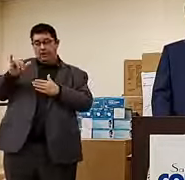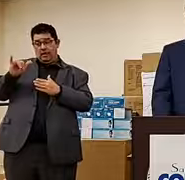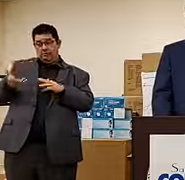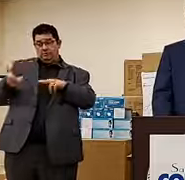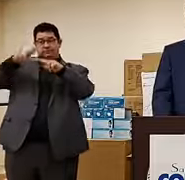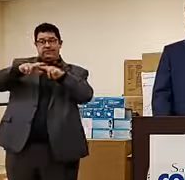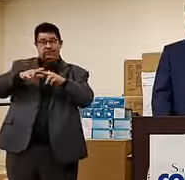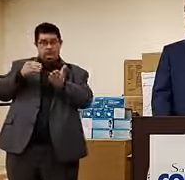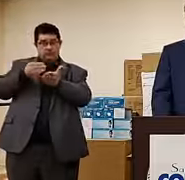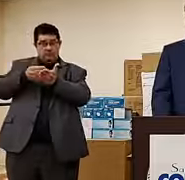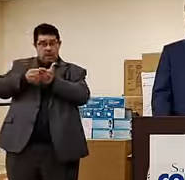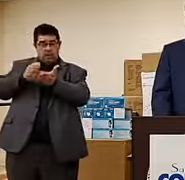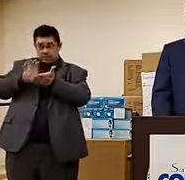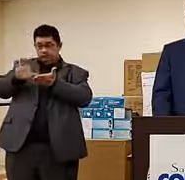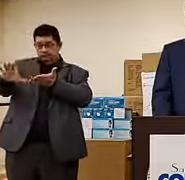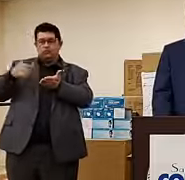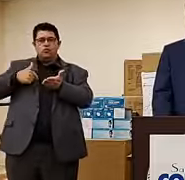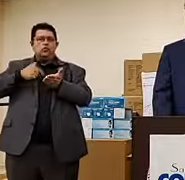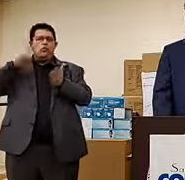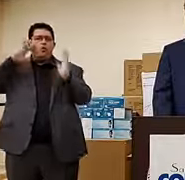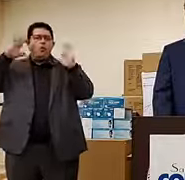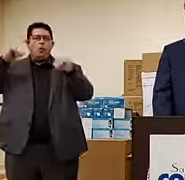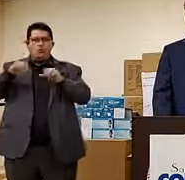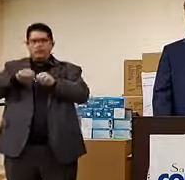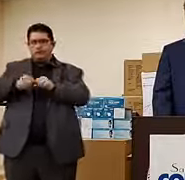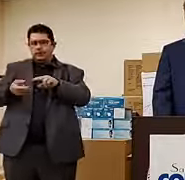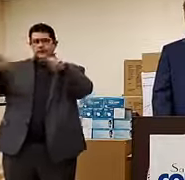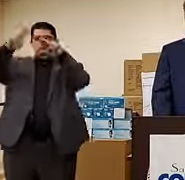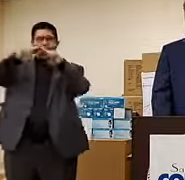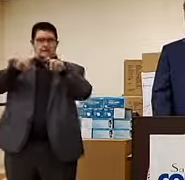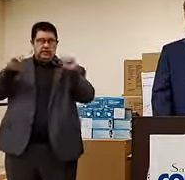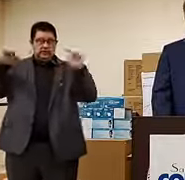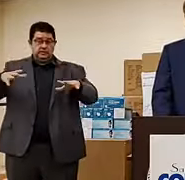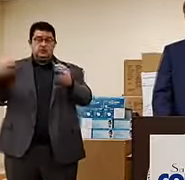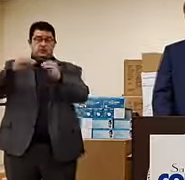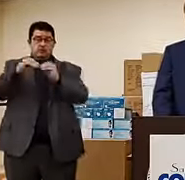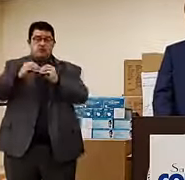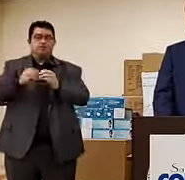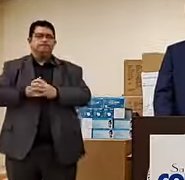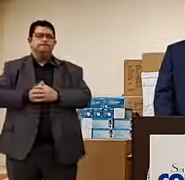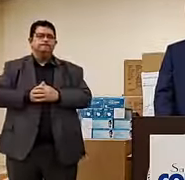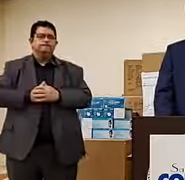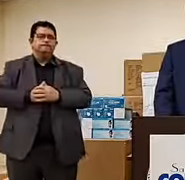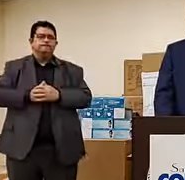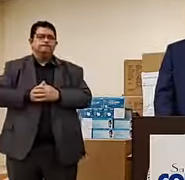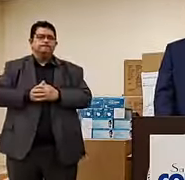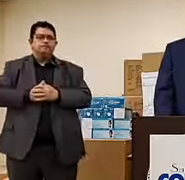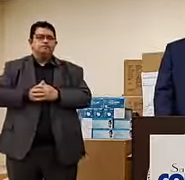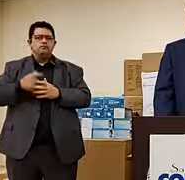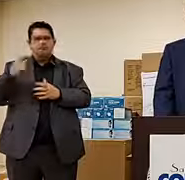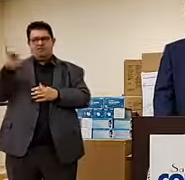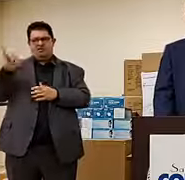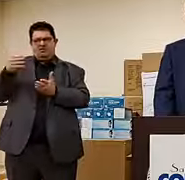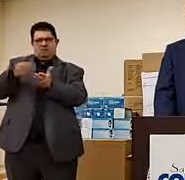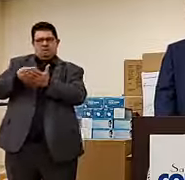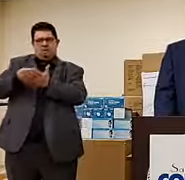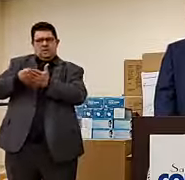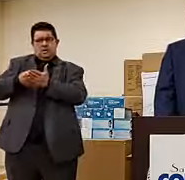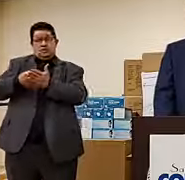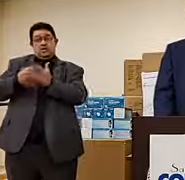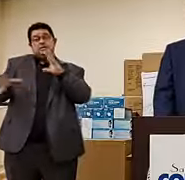to build on that infrastructure and expand testing even further. And this funding for expanded testing is in